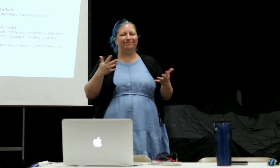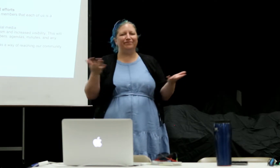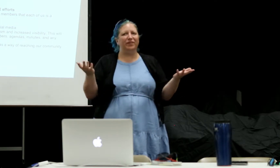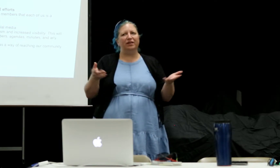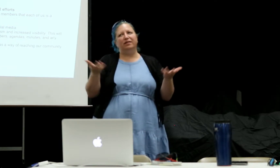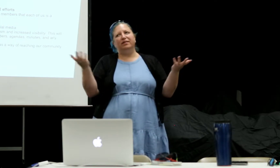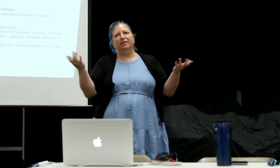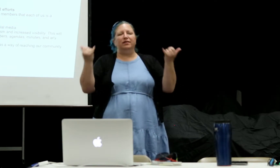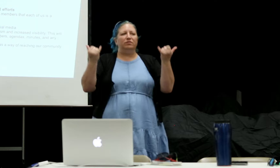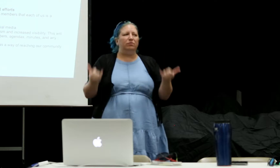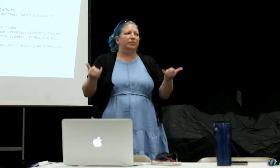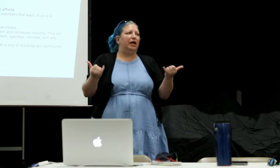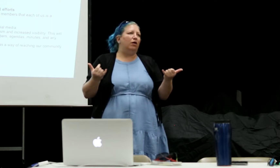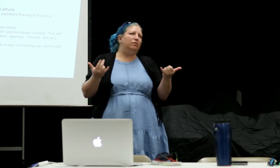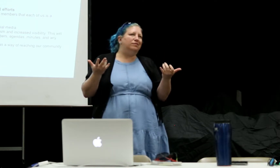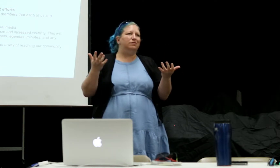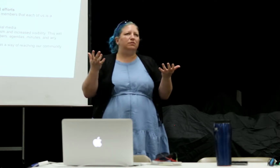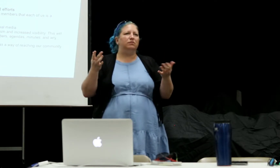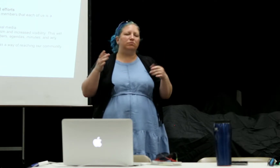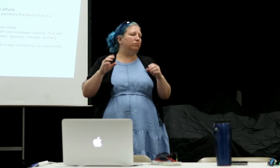in. It's just difficult.